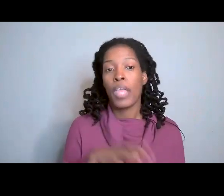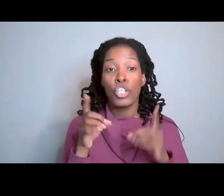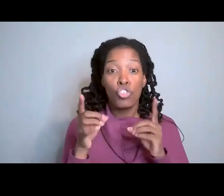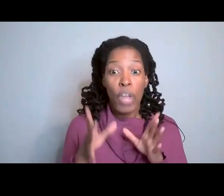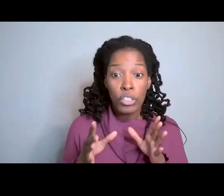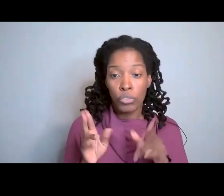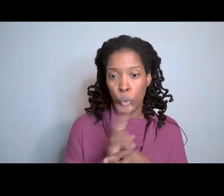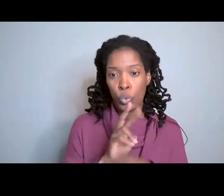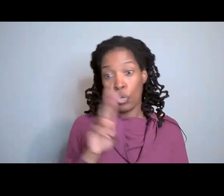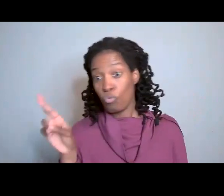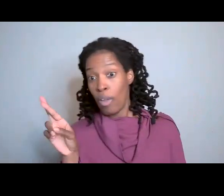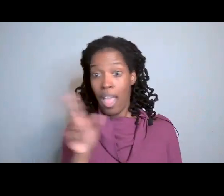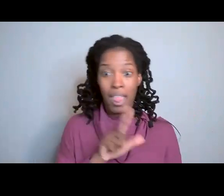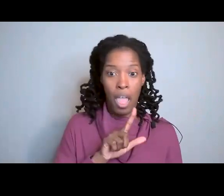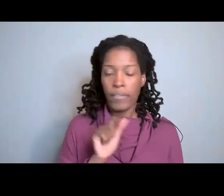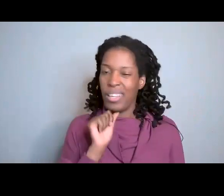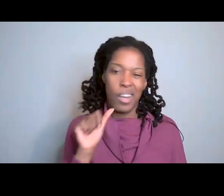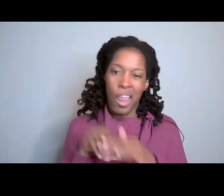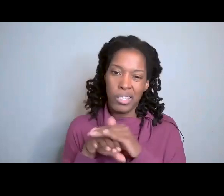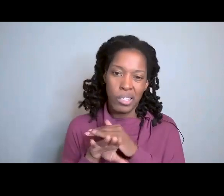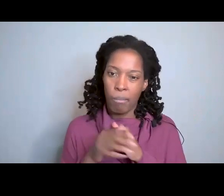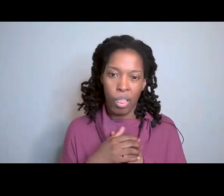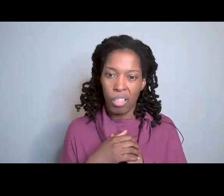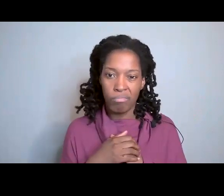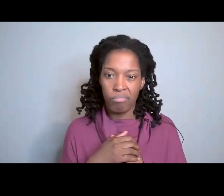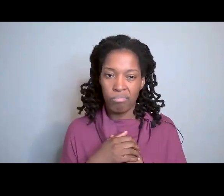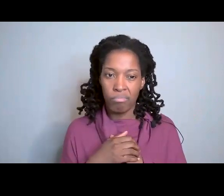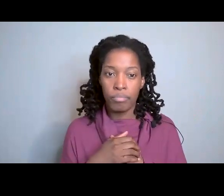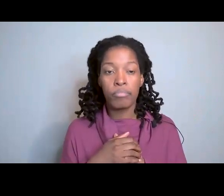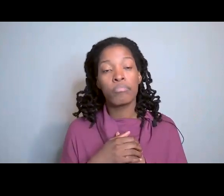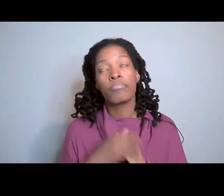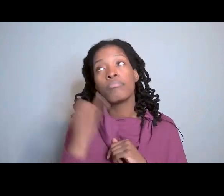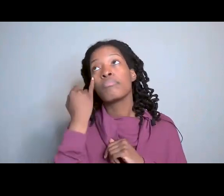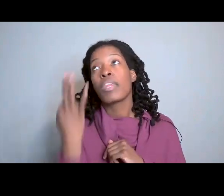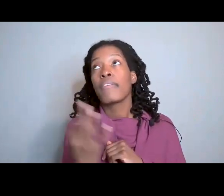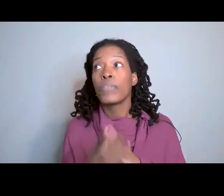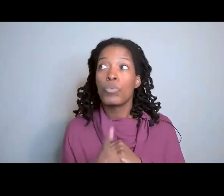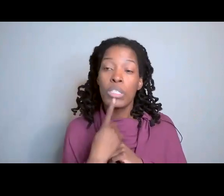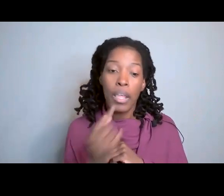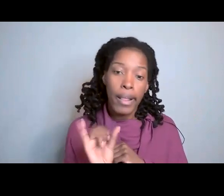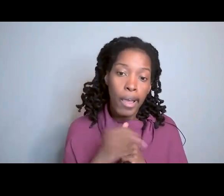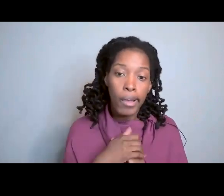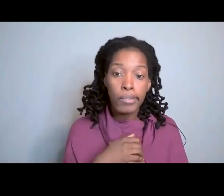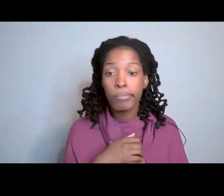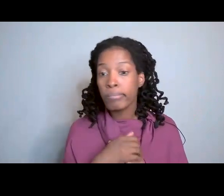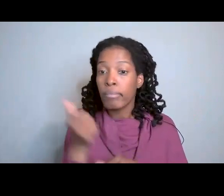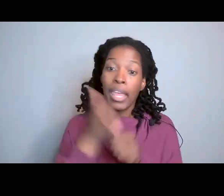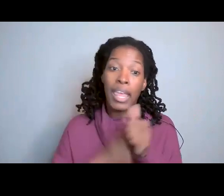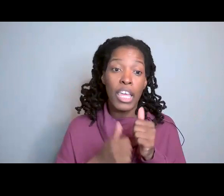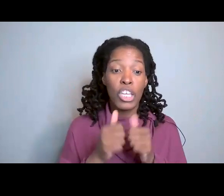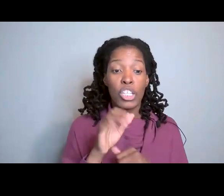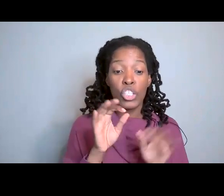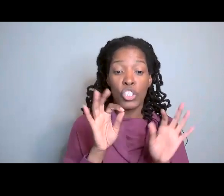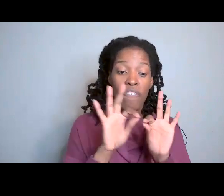left are not accessible. If you say that every form field that is red